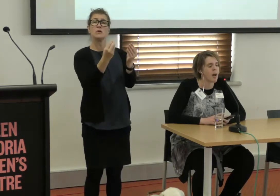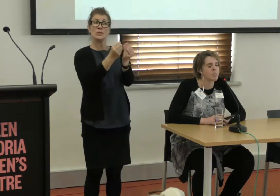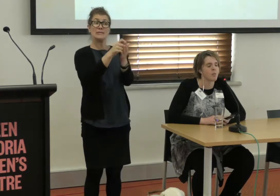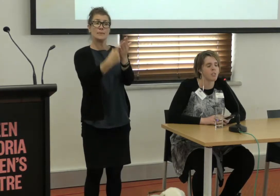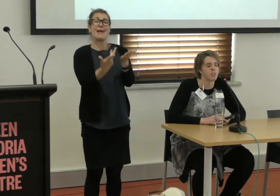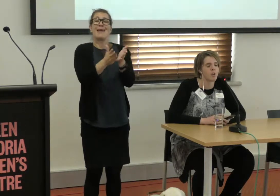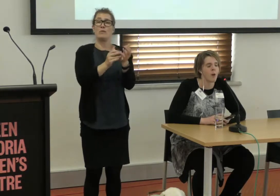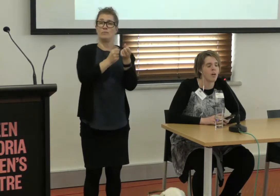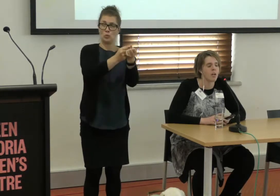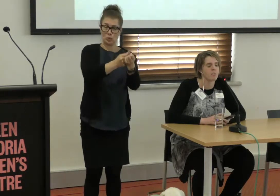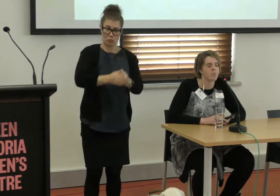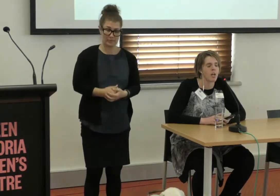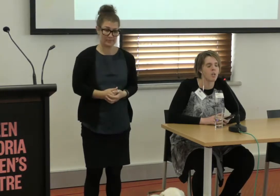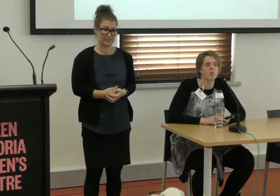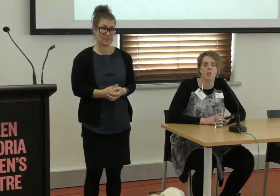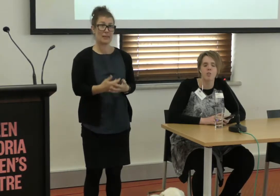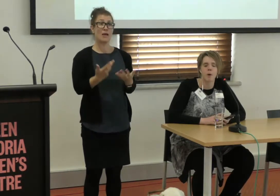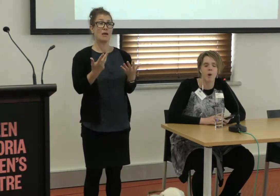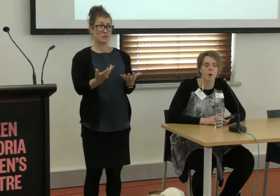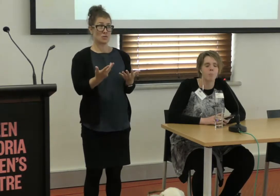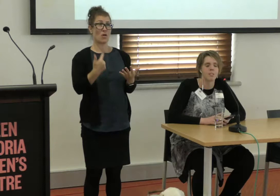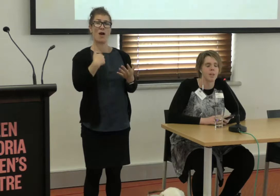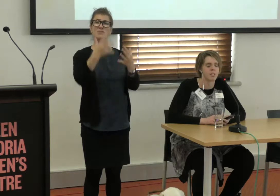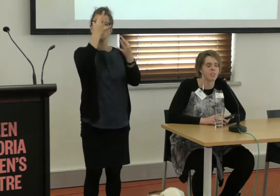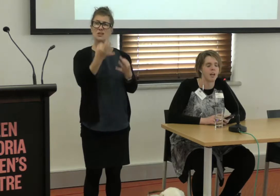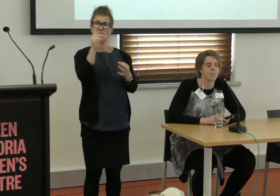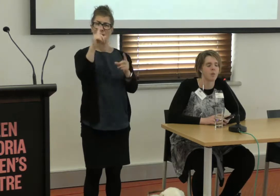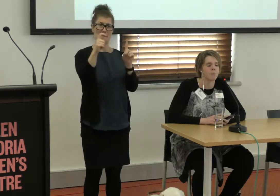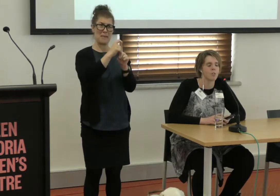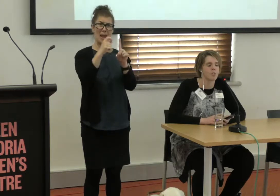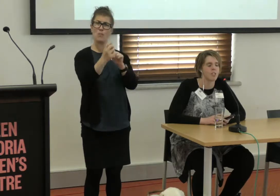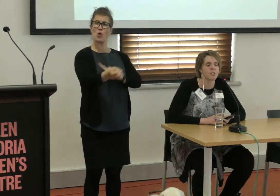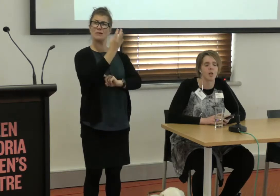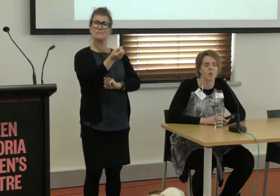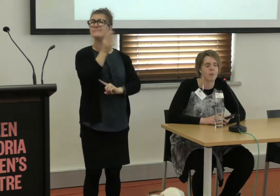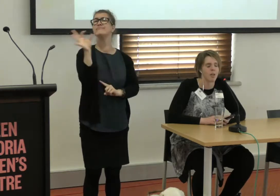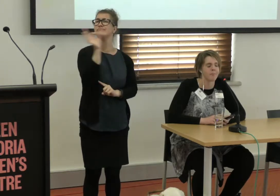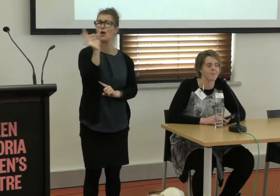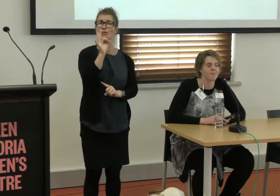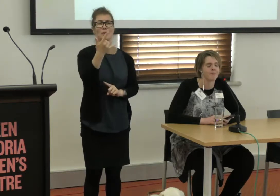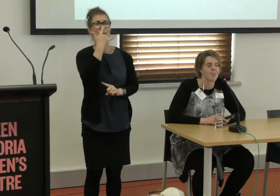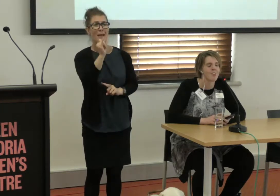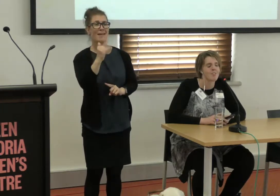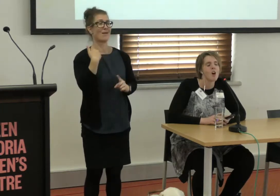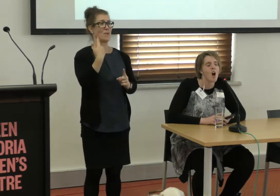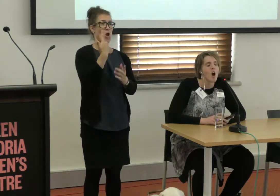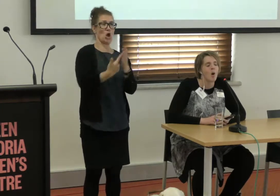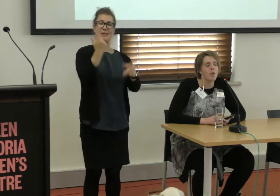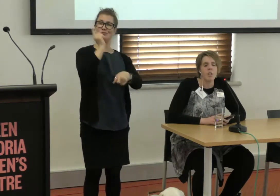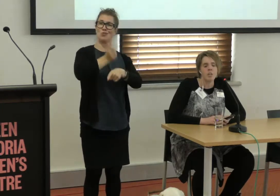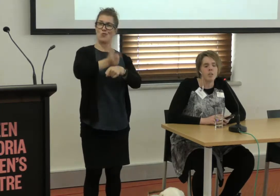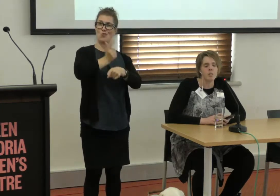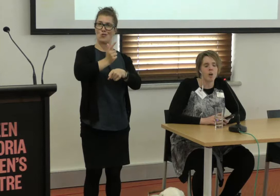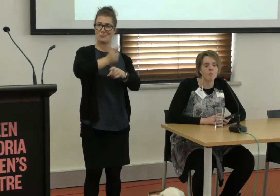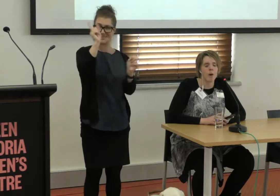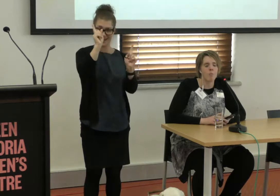and ask questions throughout, and I've decided not to use a PowerPoint presentation today, so unfortunately you're just stuck with me. I want to